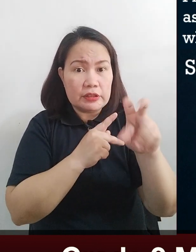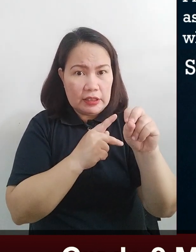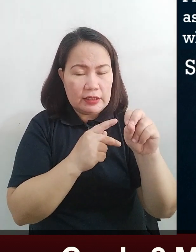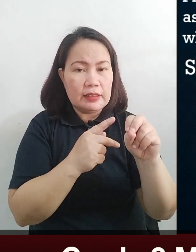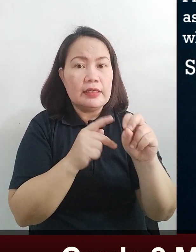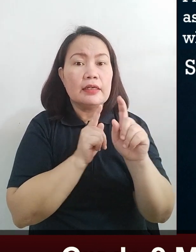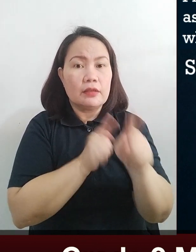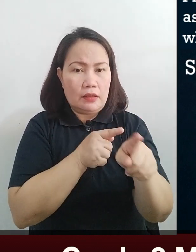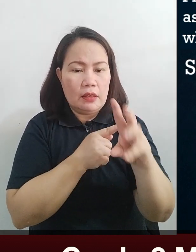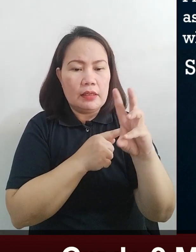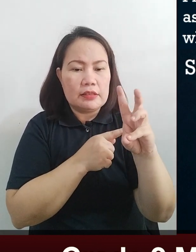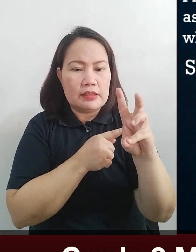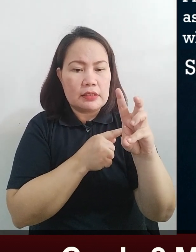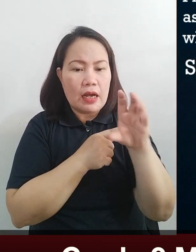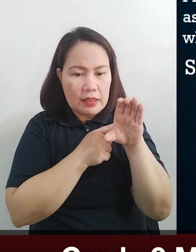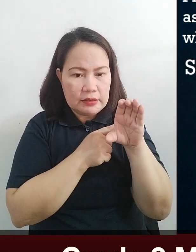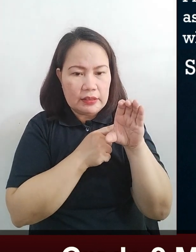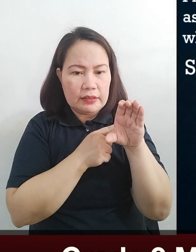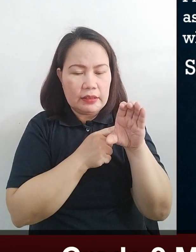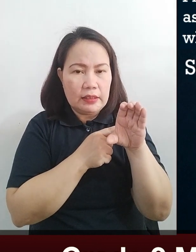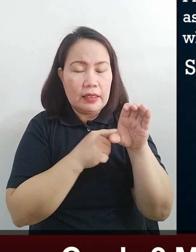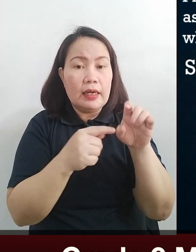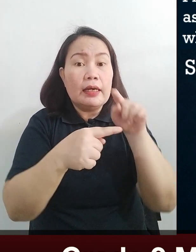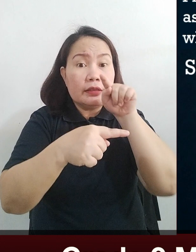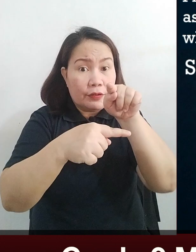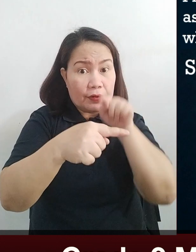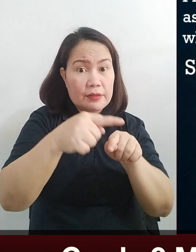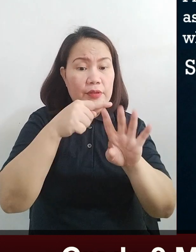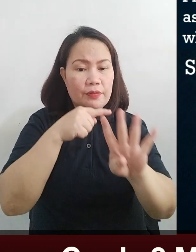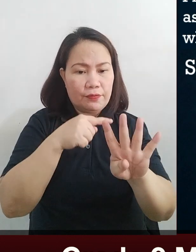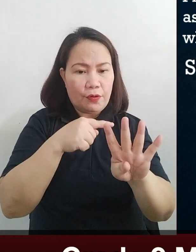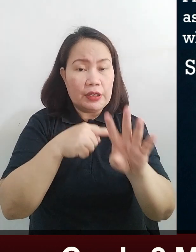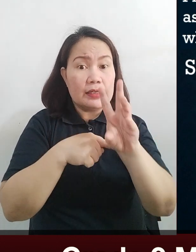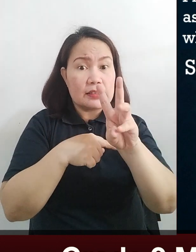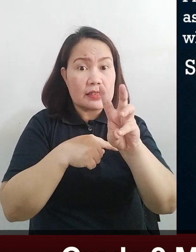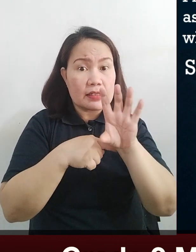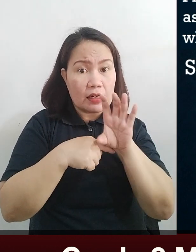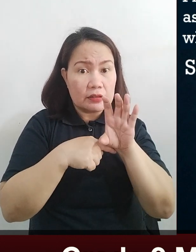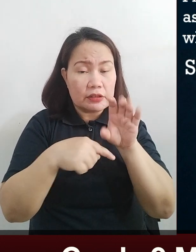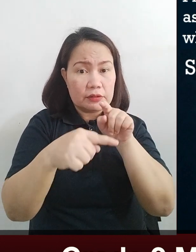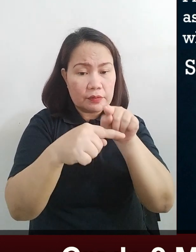30, that is 600. Divide 4, that is 150.